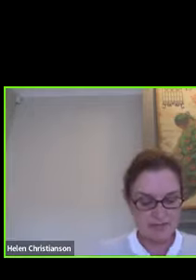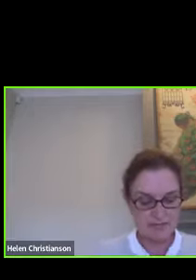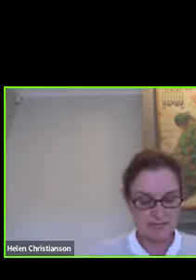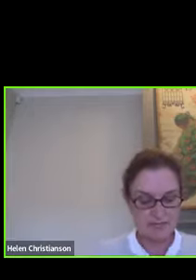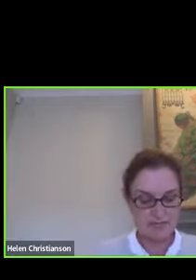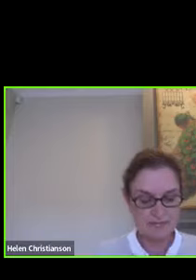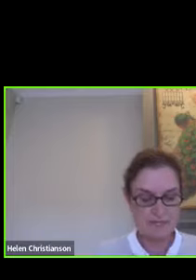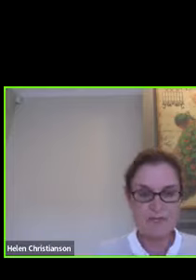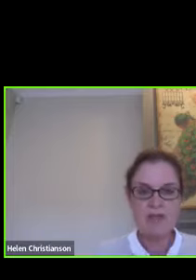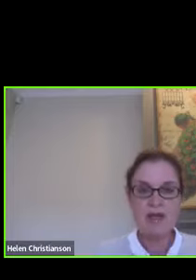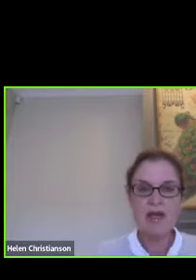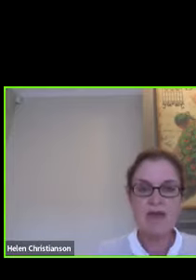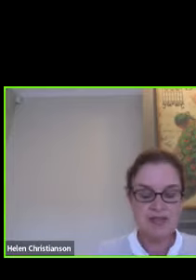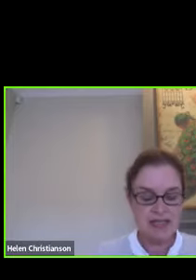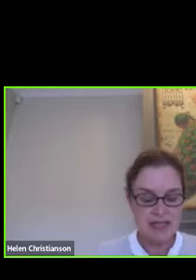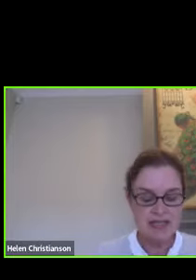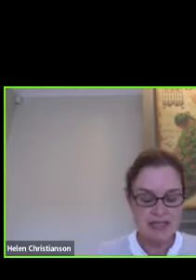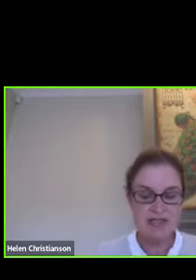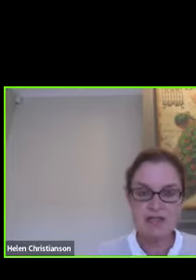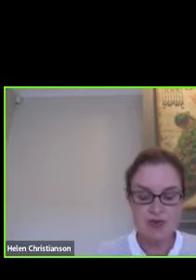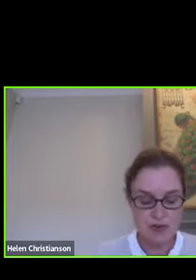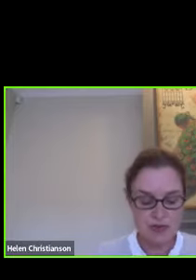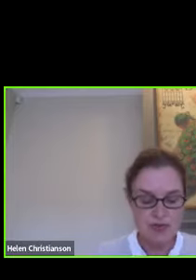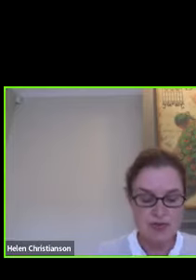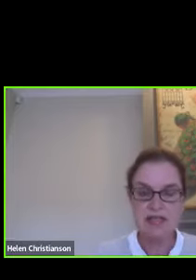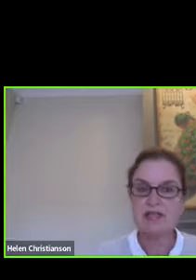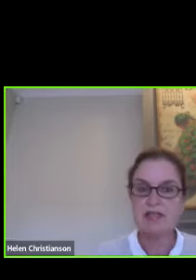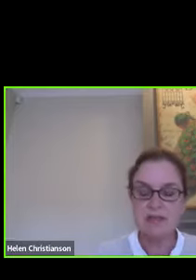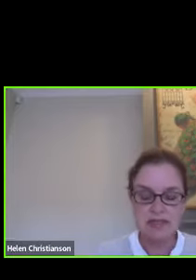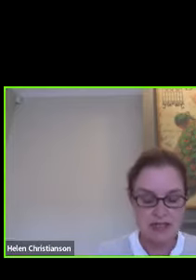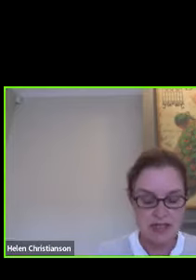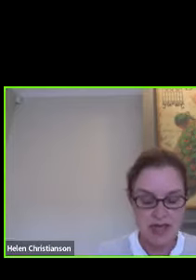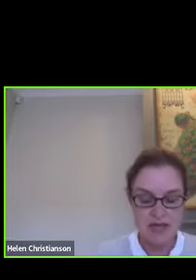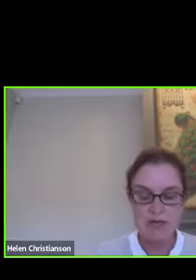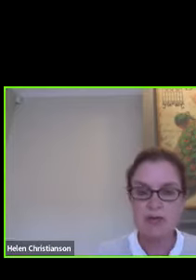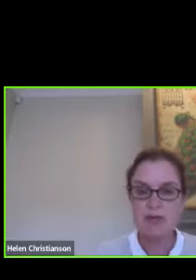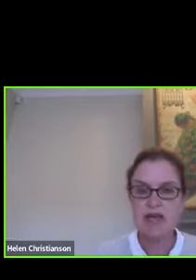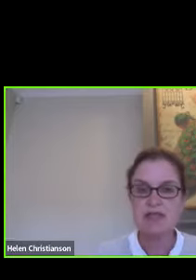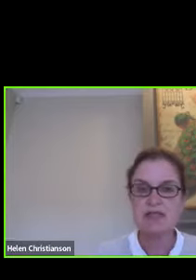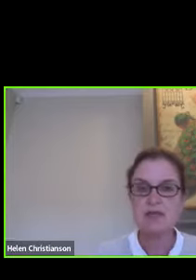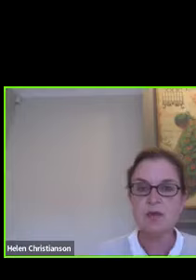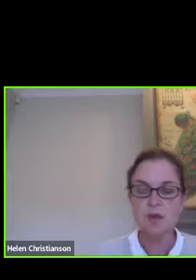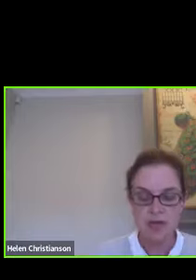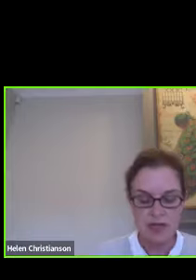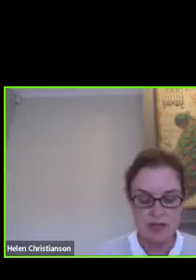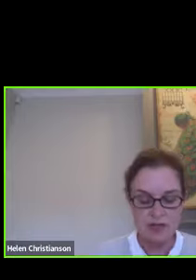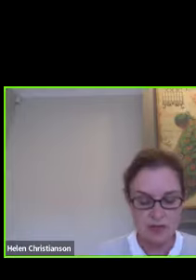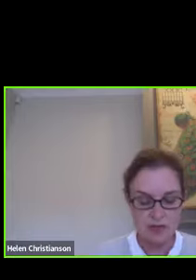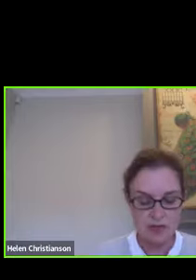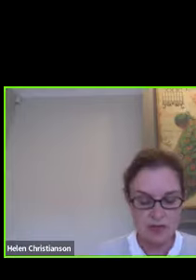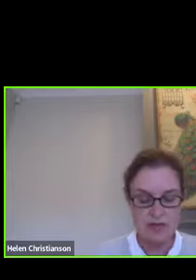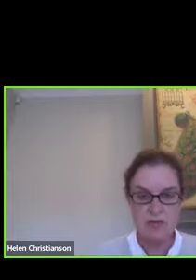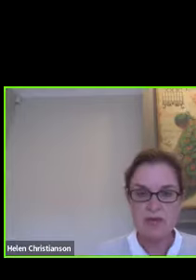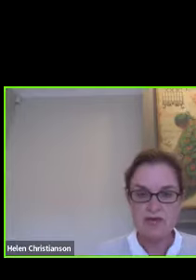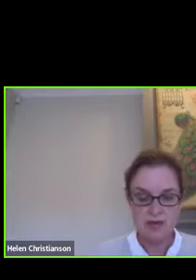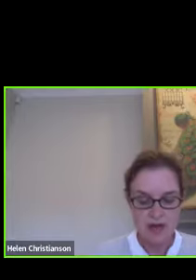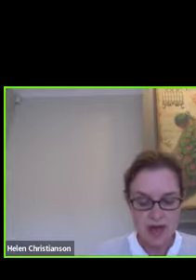again. If indeed it is true that a committee can be created without a